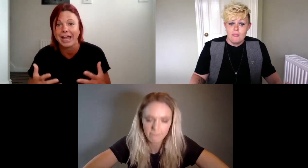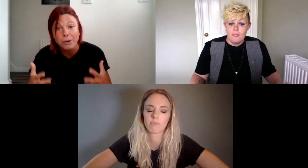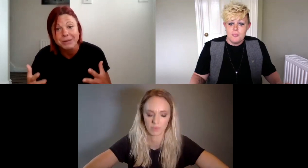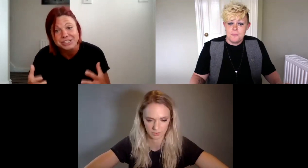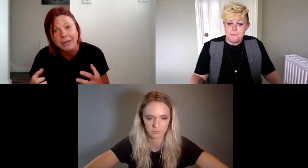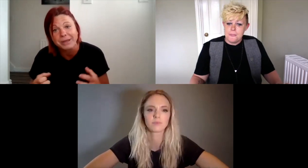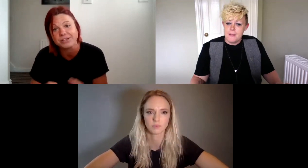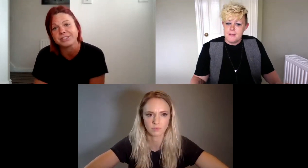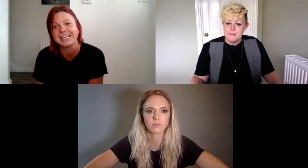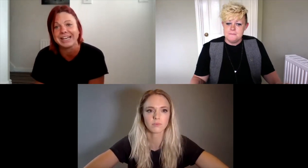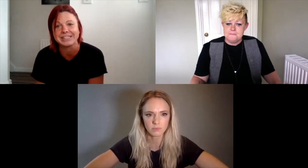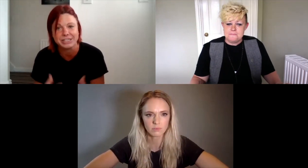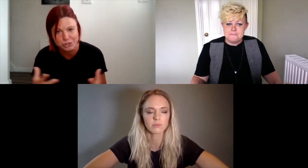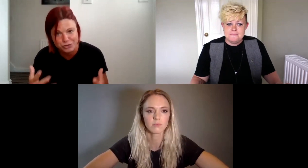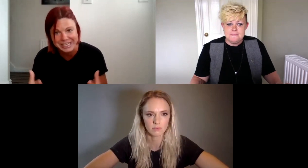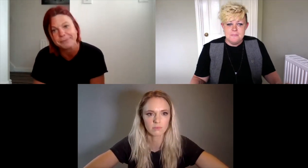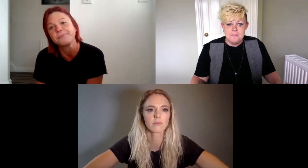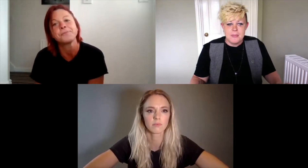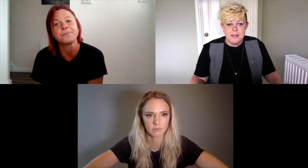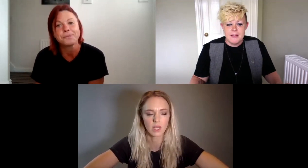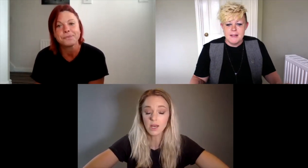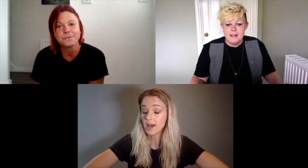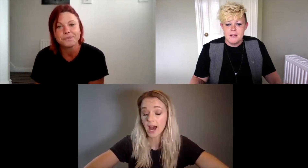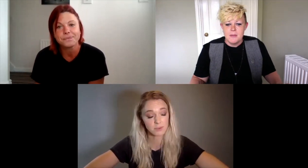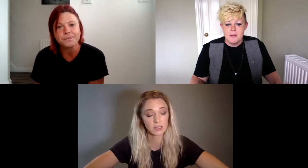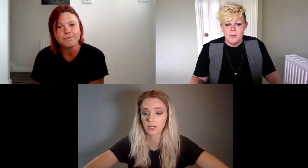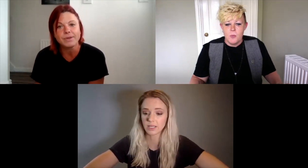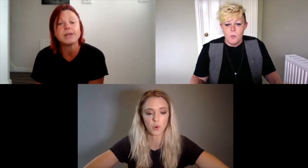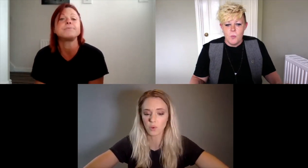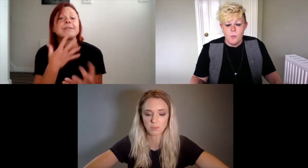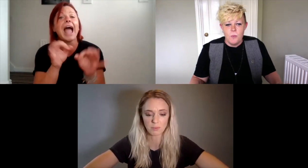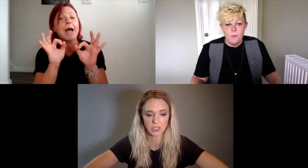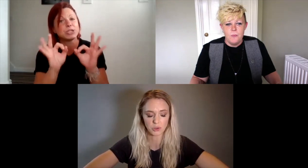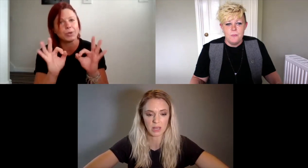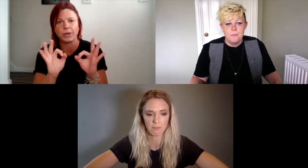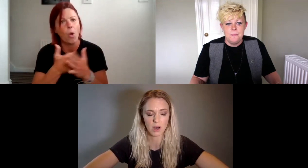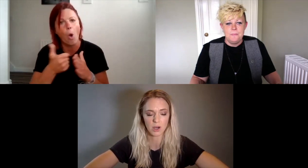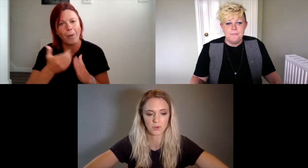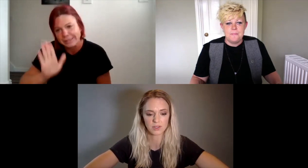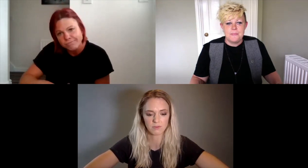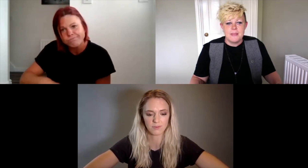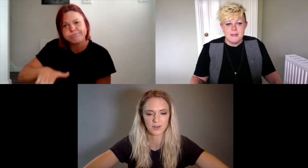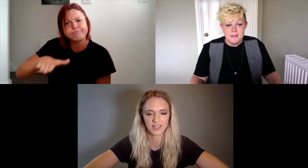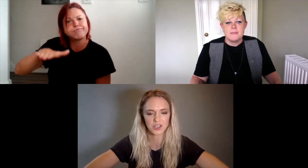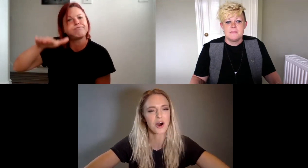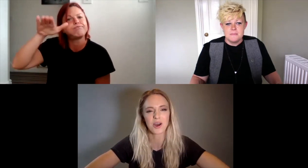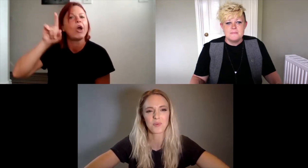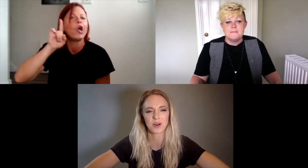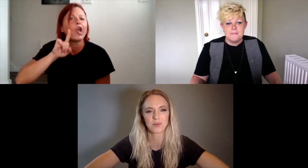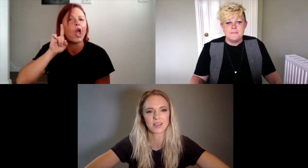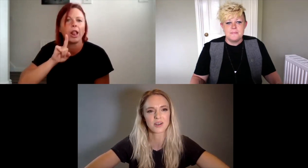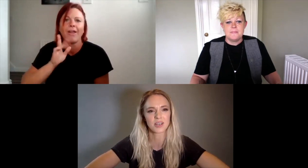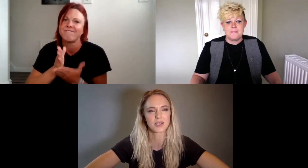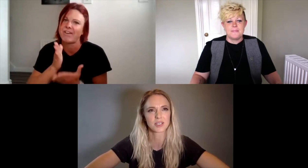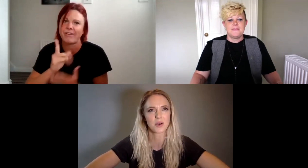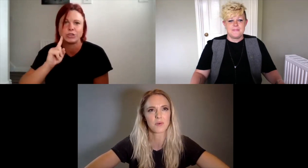kind of like accomplished now in your singing? Is this your dream? Absolutely, it's always been my dream. I was very shy when I